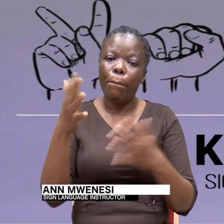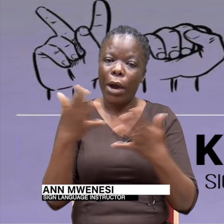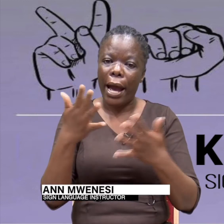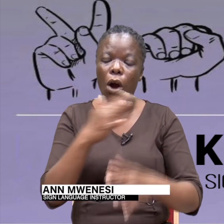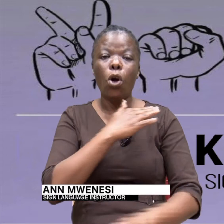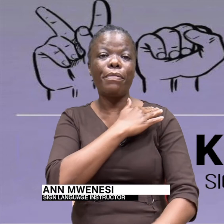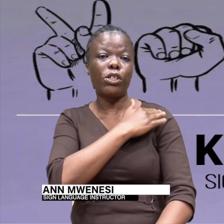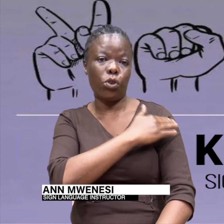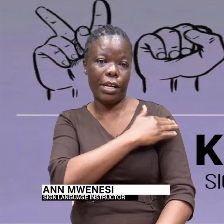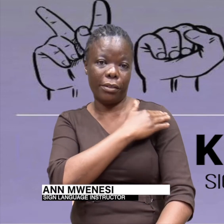where? On the shoulder.